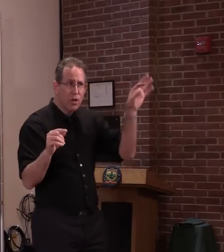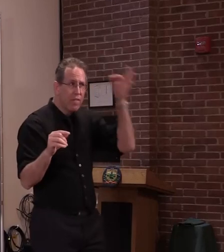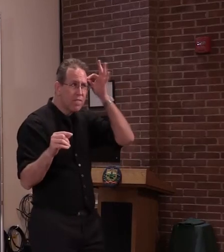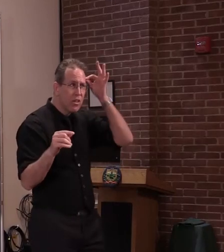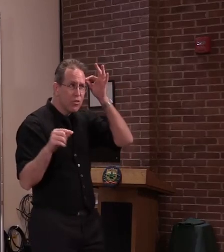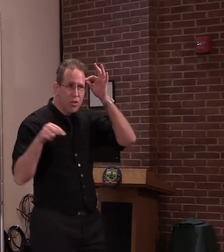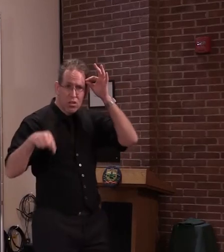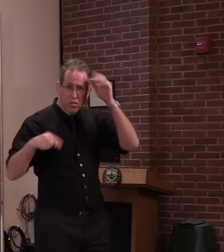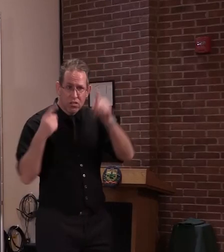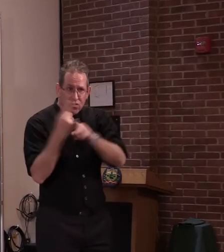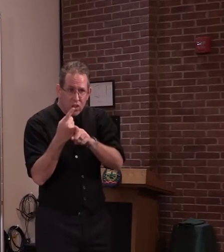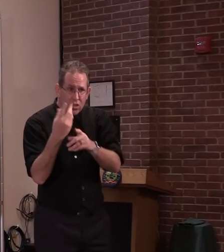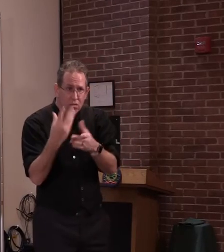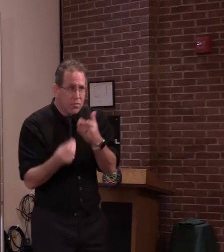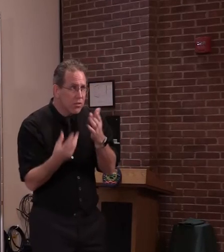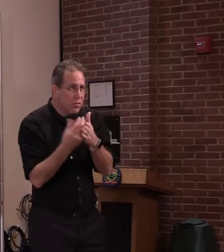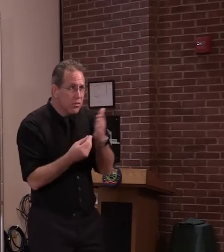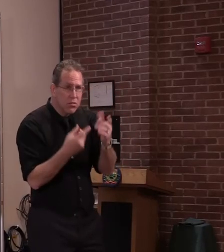Levine.